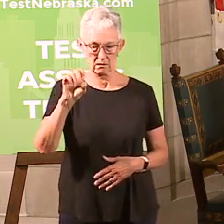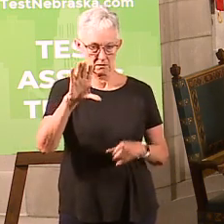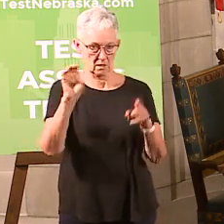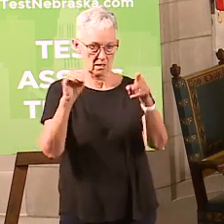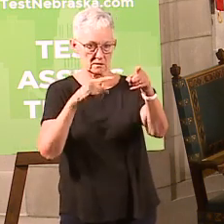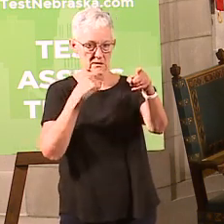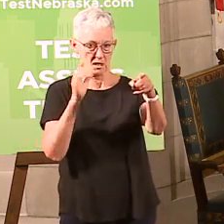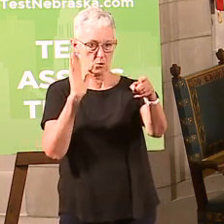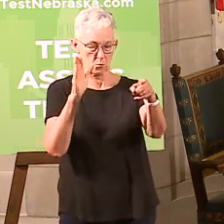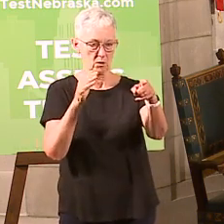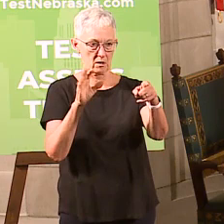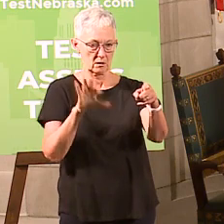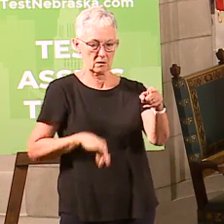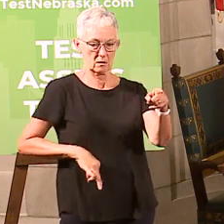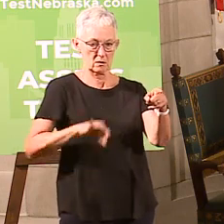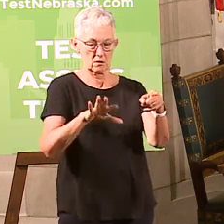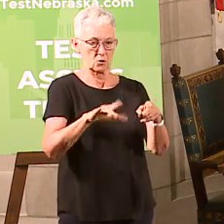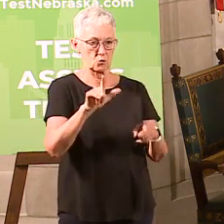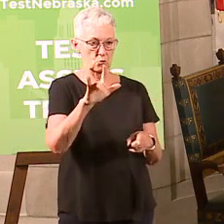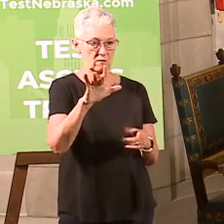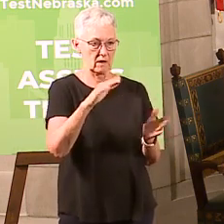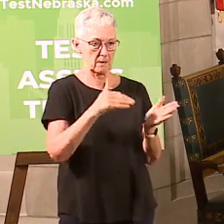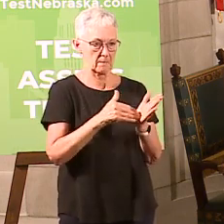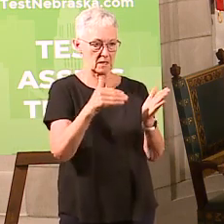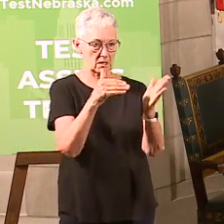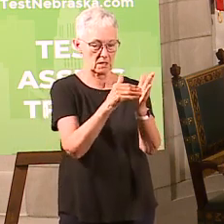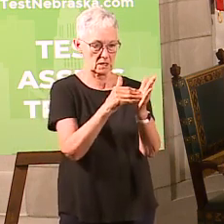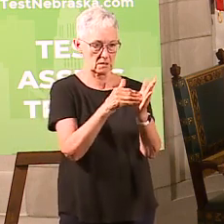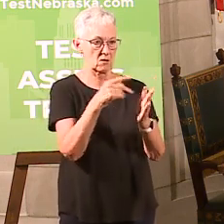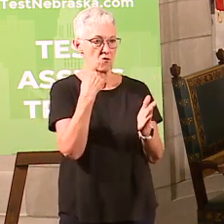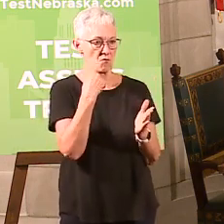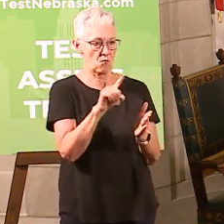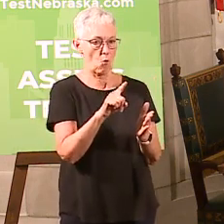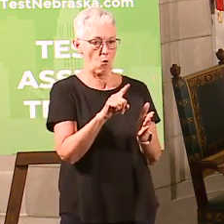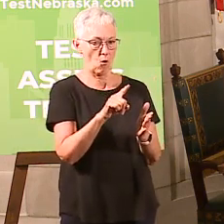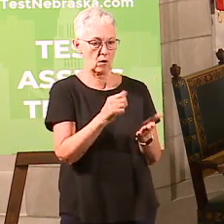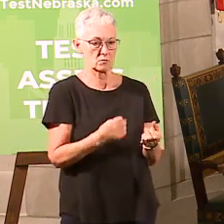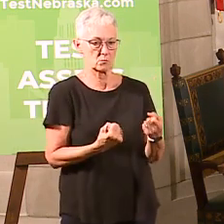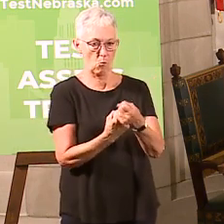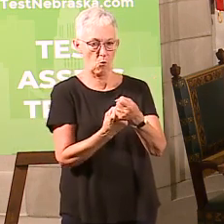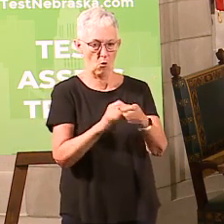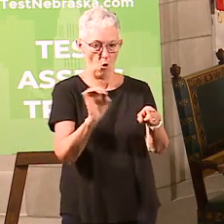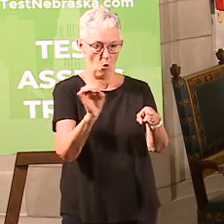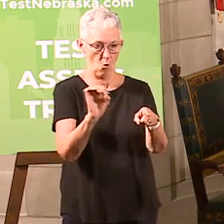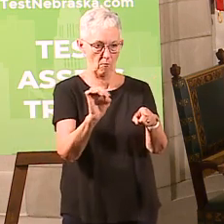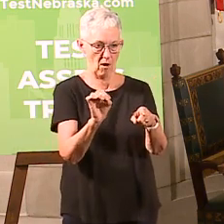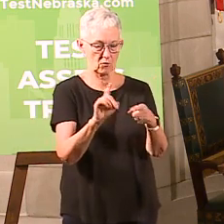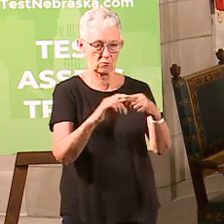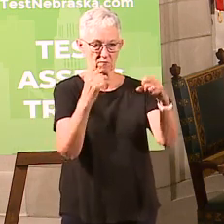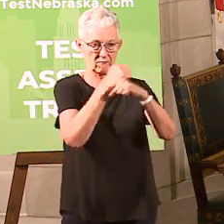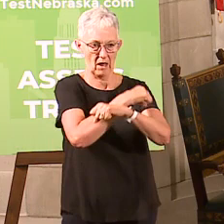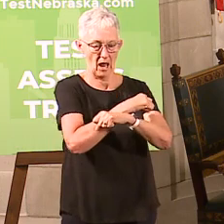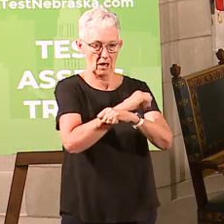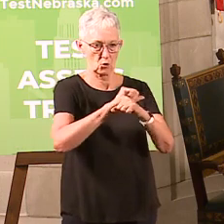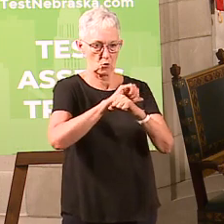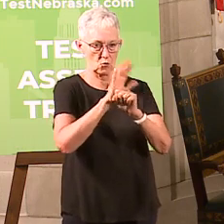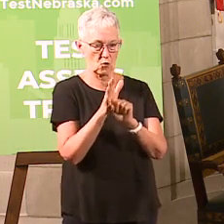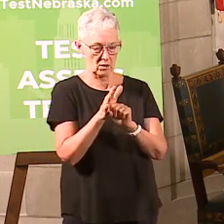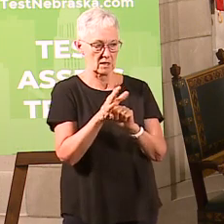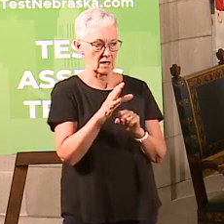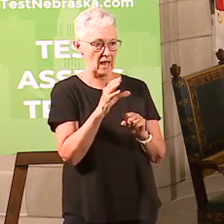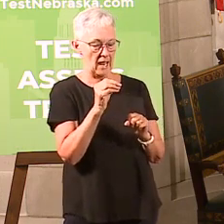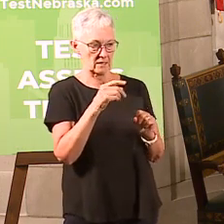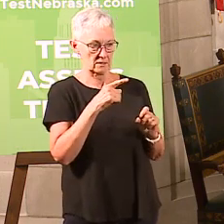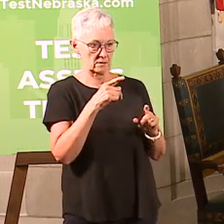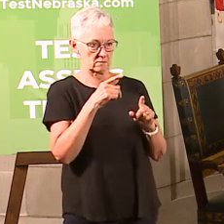million in to cover Omaha's costs for fighting the coronavirus. I've said the state is also going to pitch in. And do I know how much money that is? And do I think the